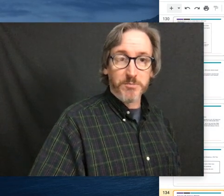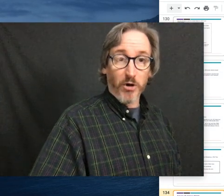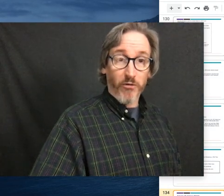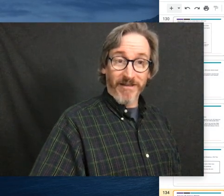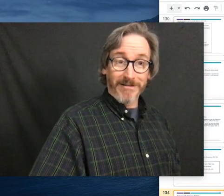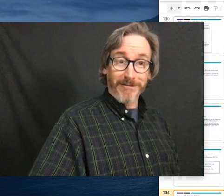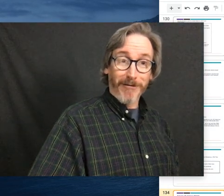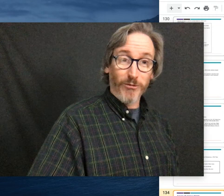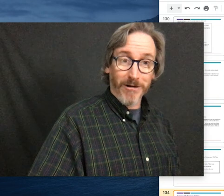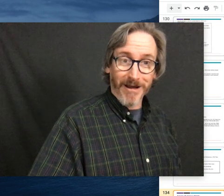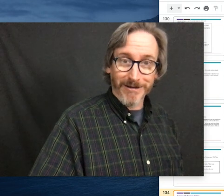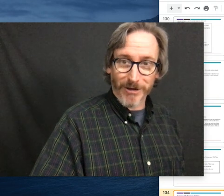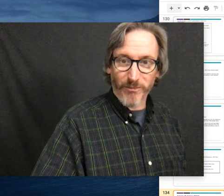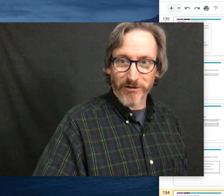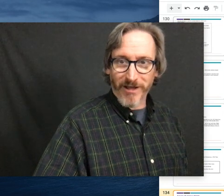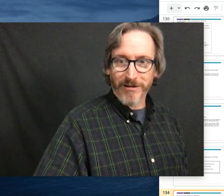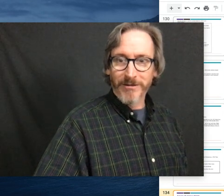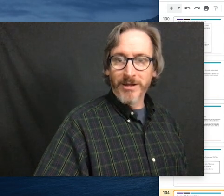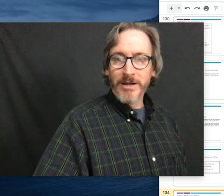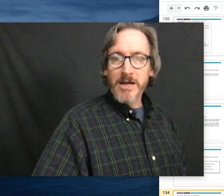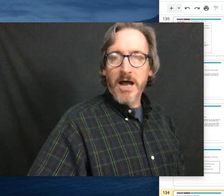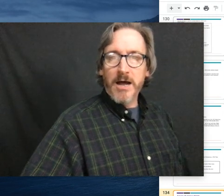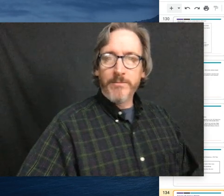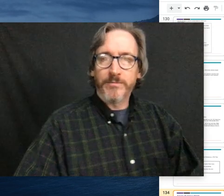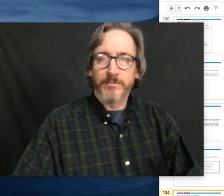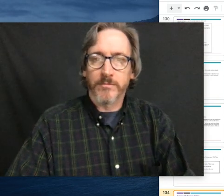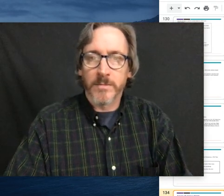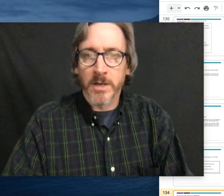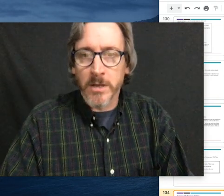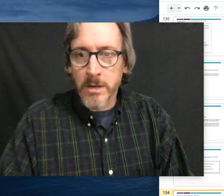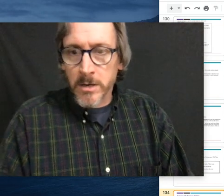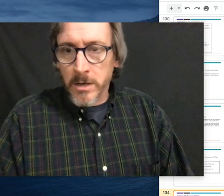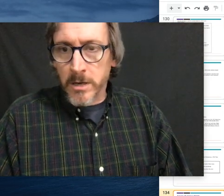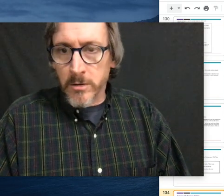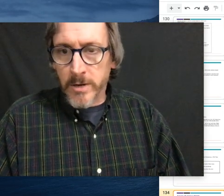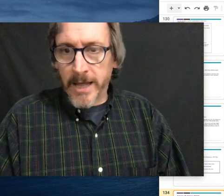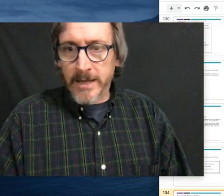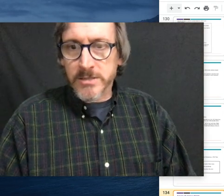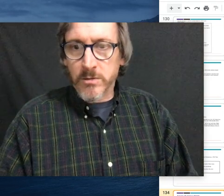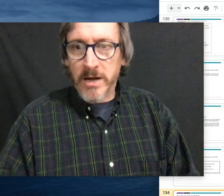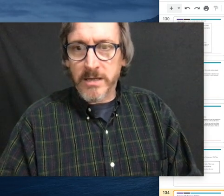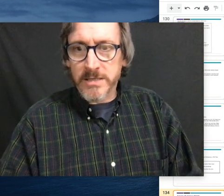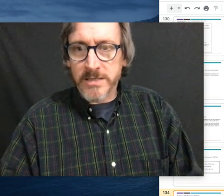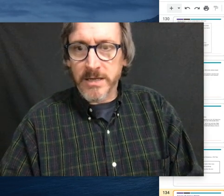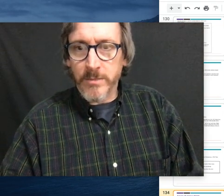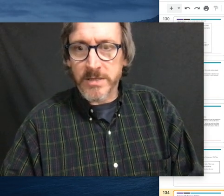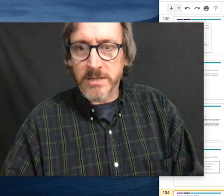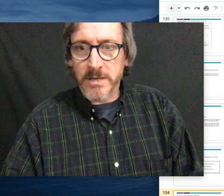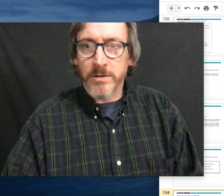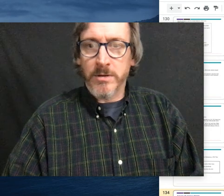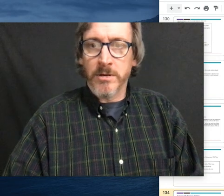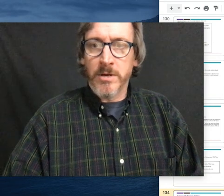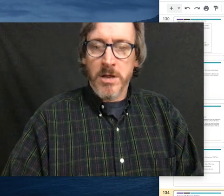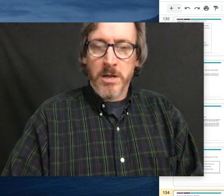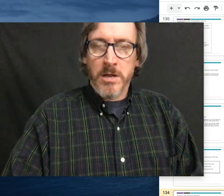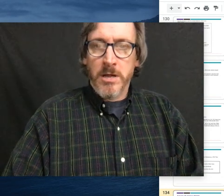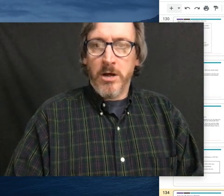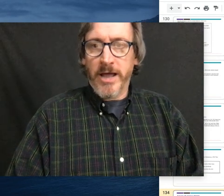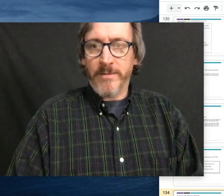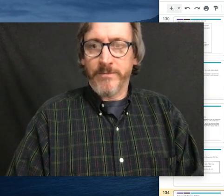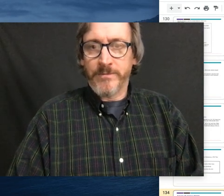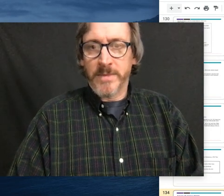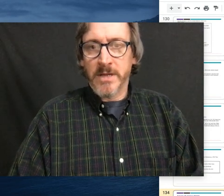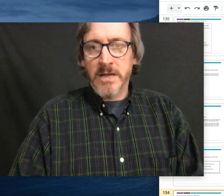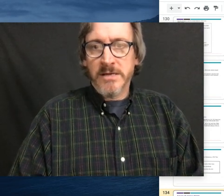Ernst Blofeld, if you are a James Bond fan. Um, okay, so how did this thing get messed up?